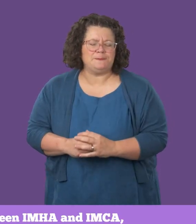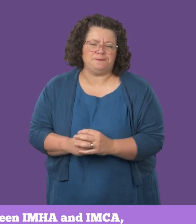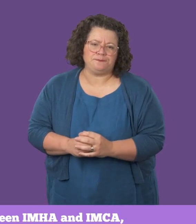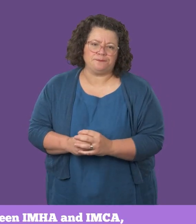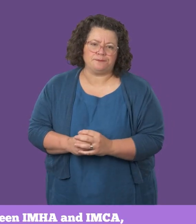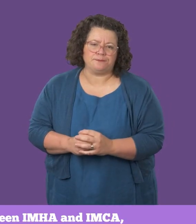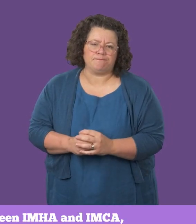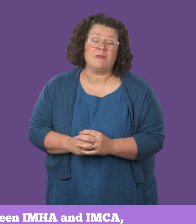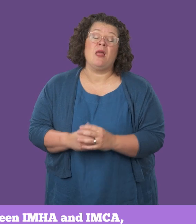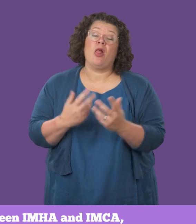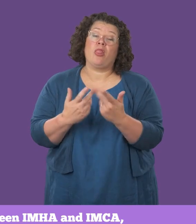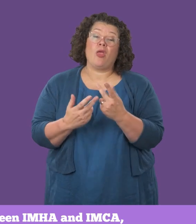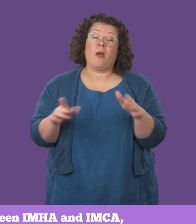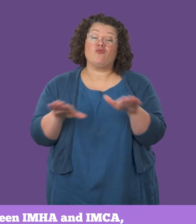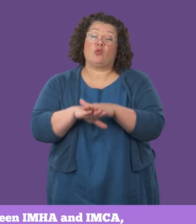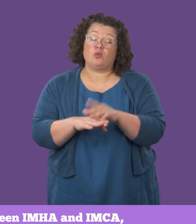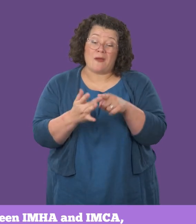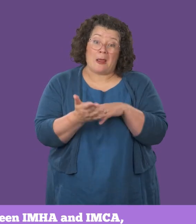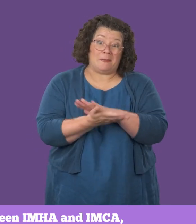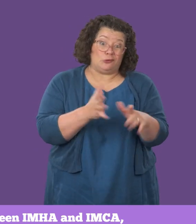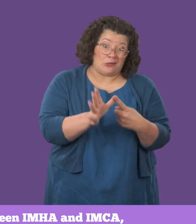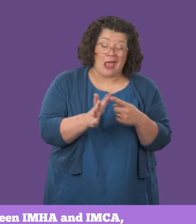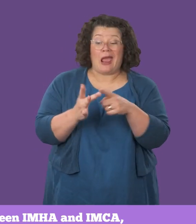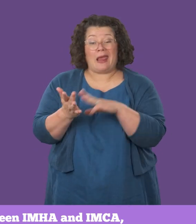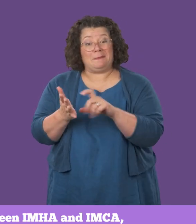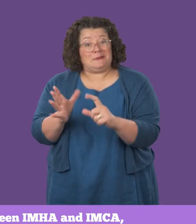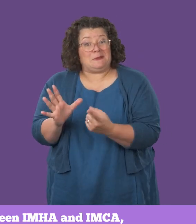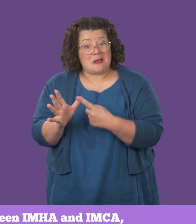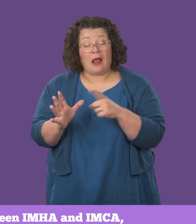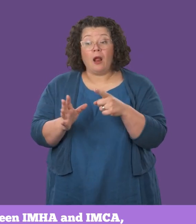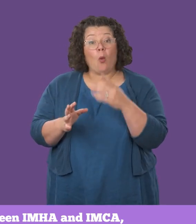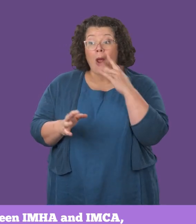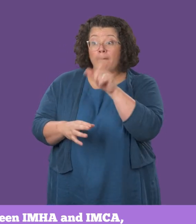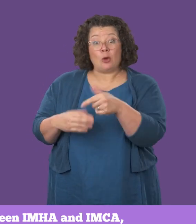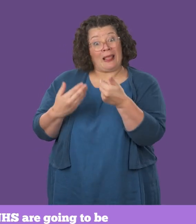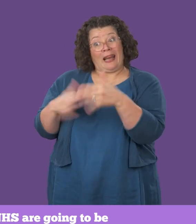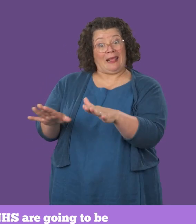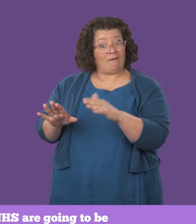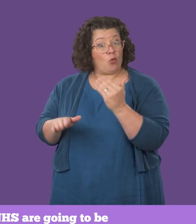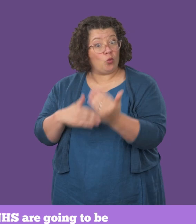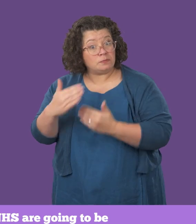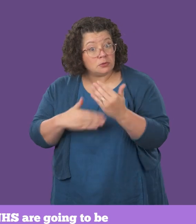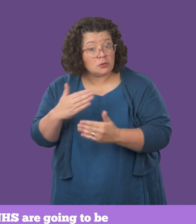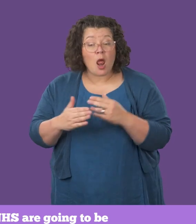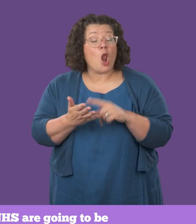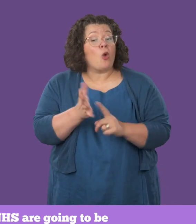other crossover between IMHA and IMCA is when somebody's leaving hospital. So if the local authority or NHS are going